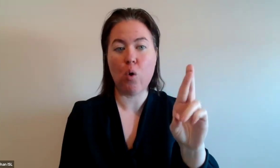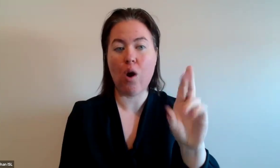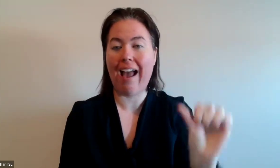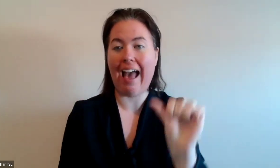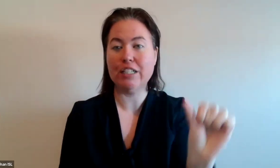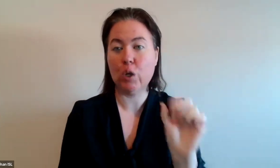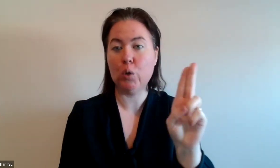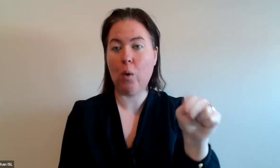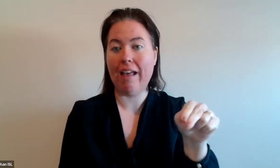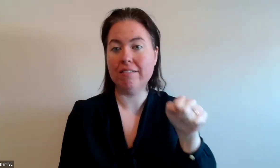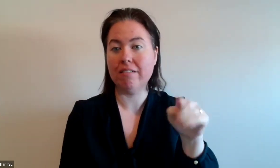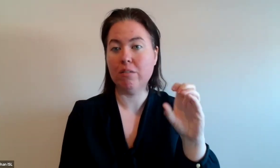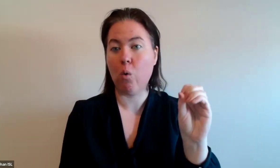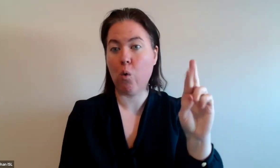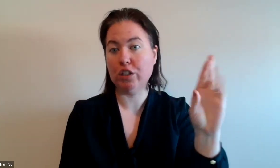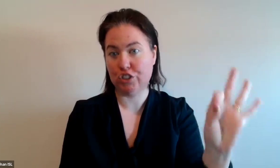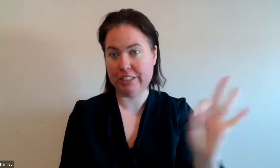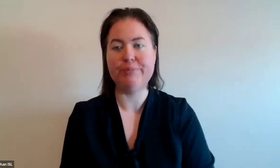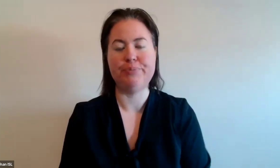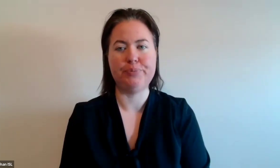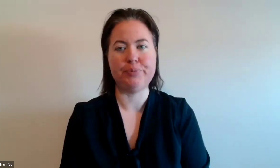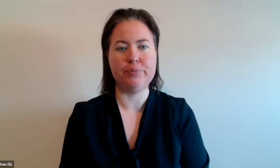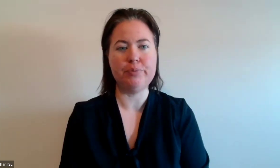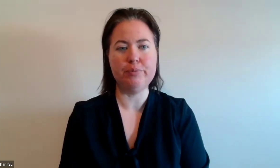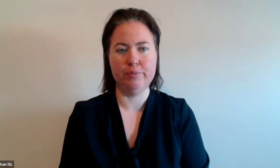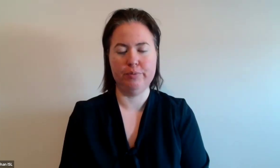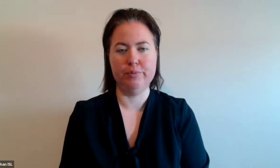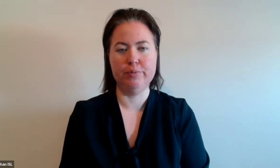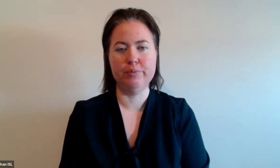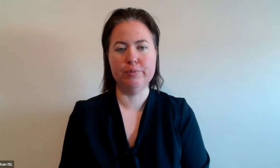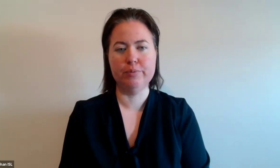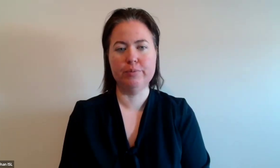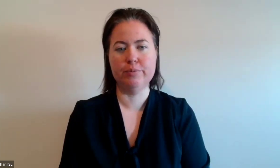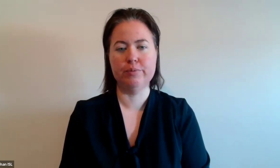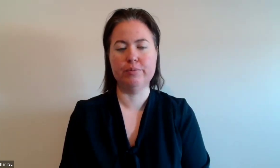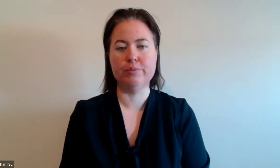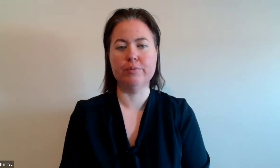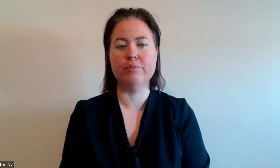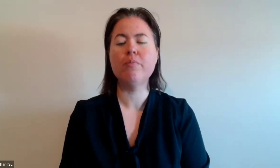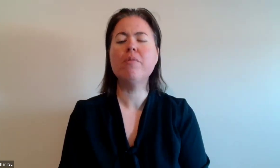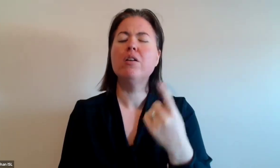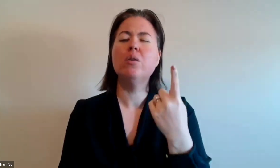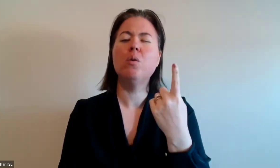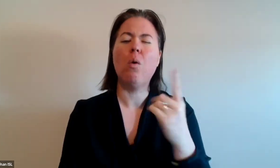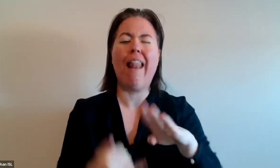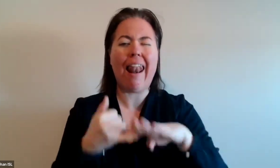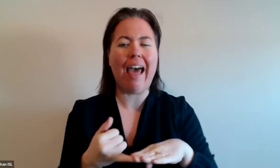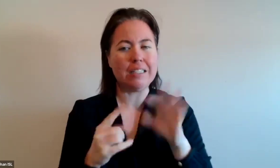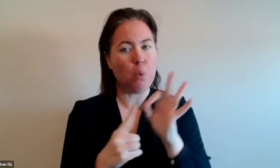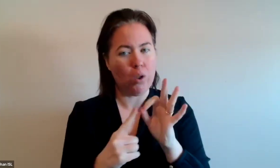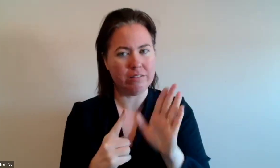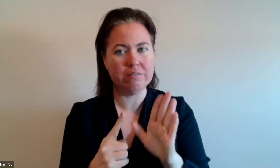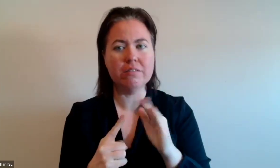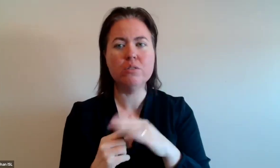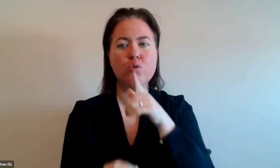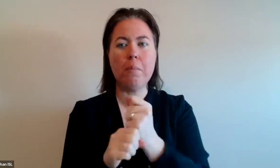crpd-ohchr@un.org. So I think another final point I would make about why we can engage